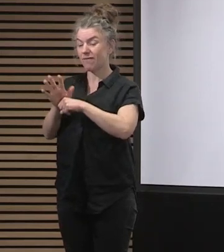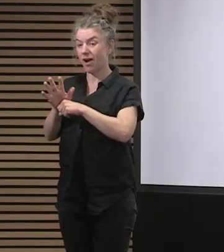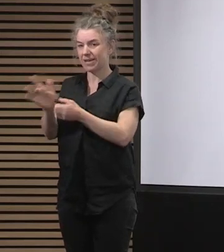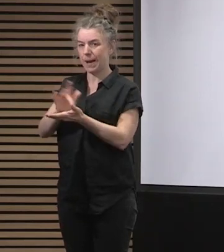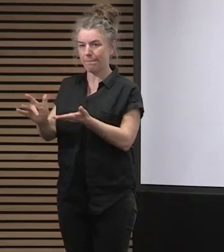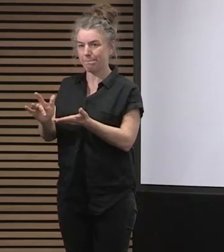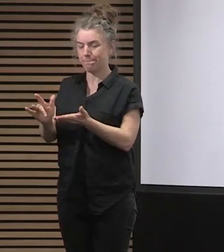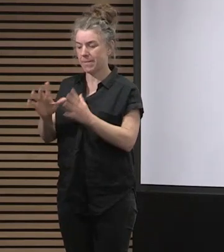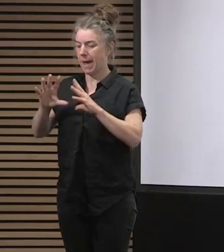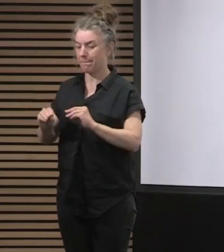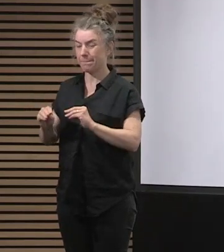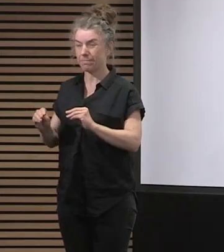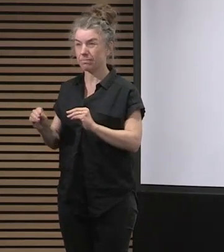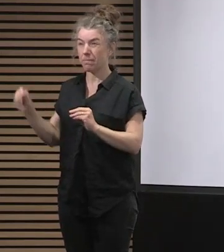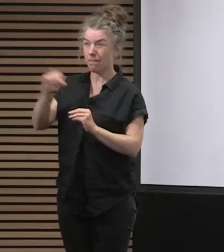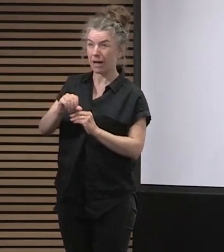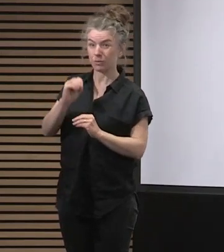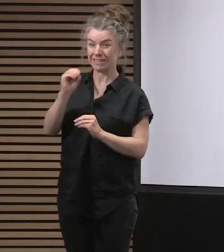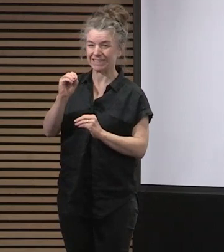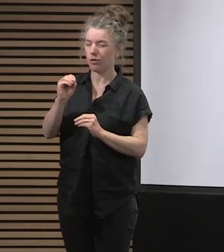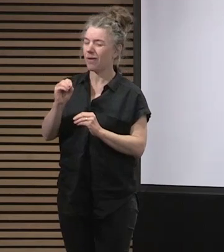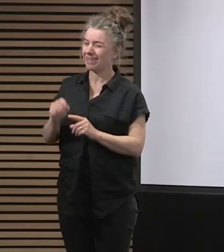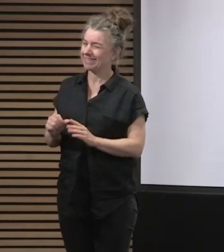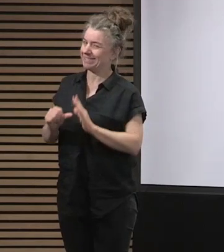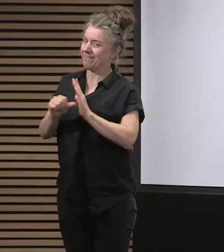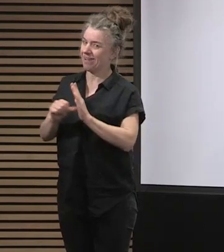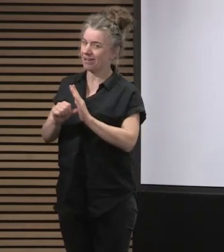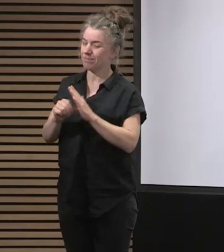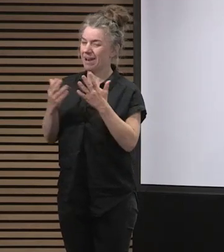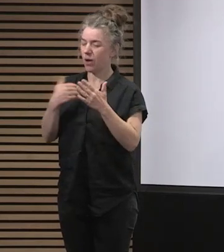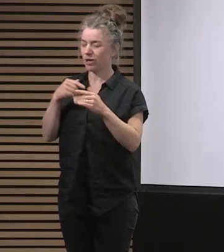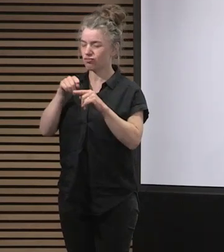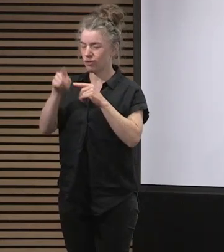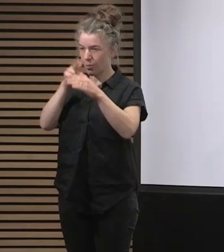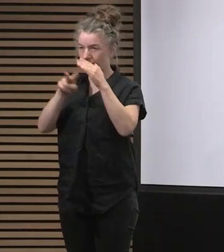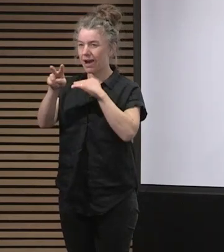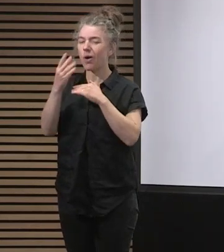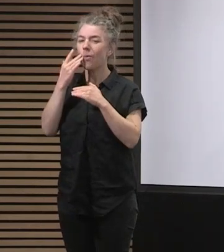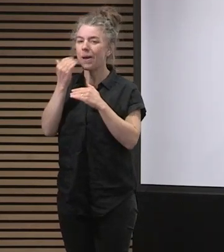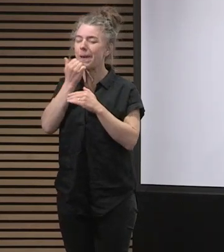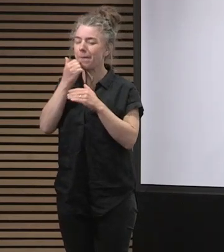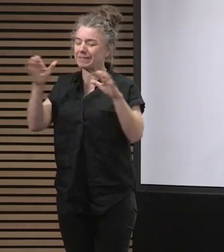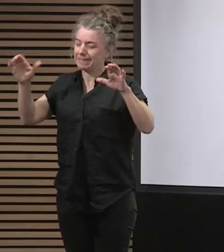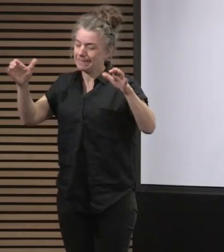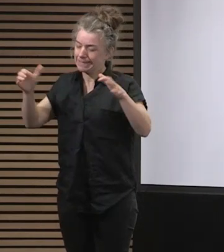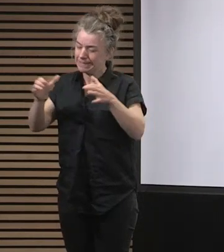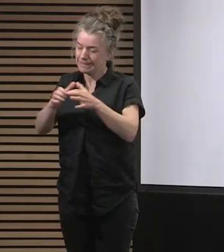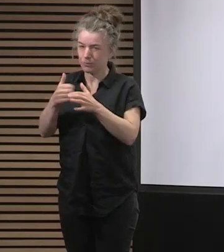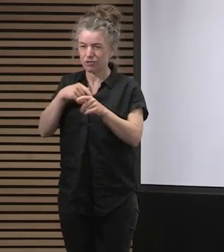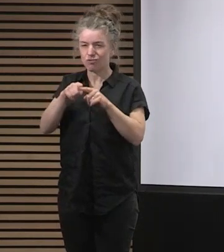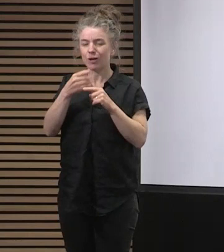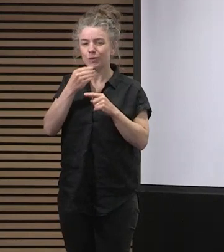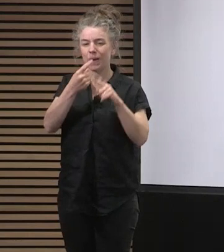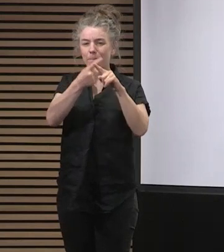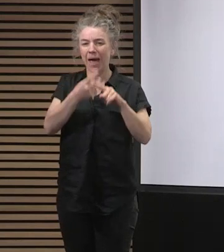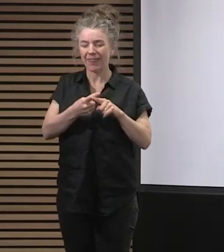very difficult to get back to zero, and now our work is on forecasting to see when that might happen, so some scenarios around that. And